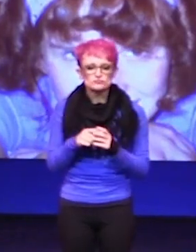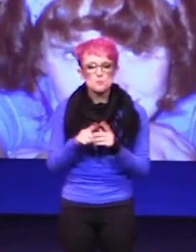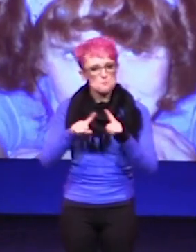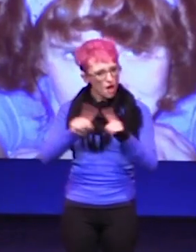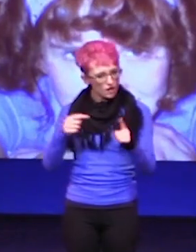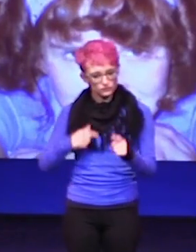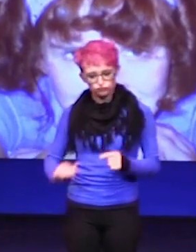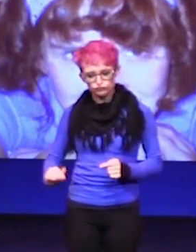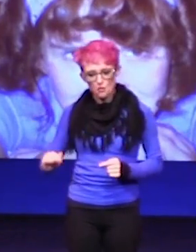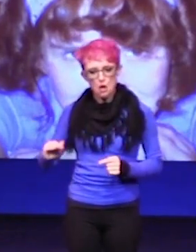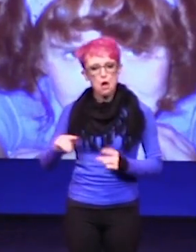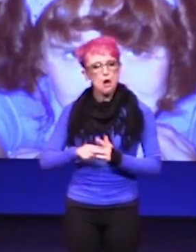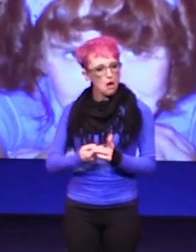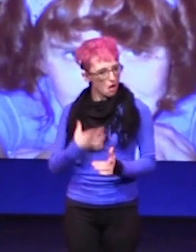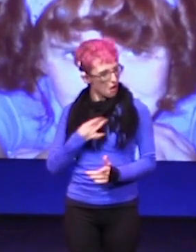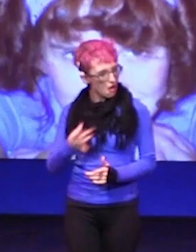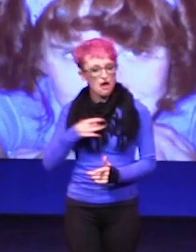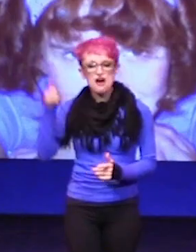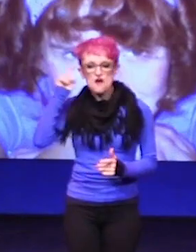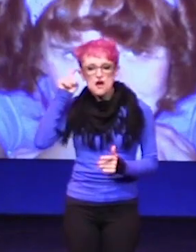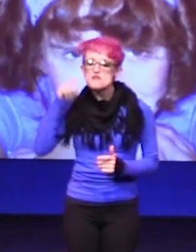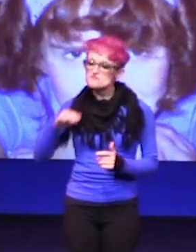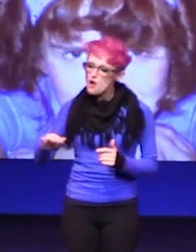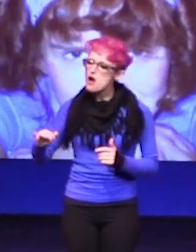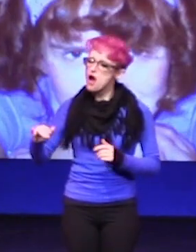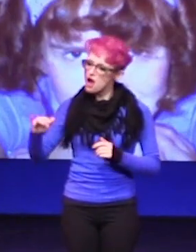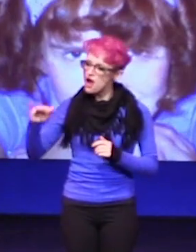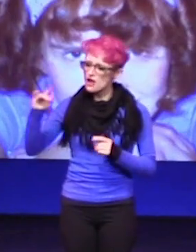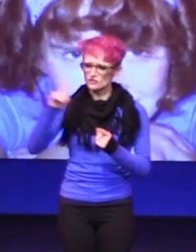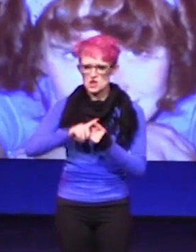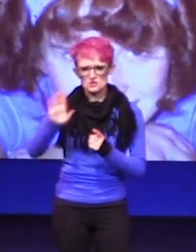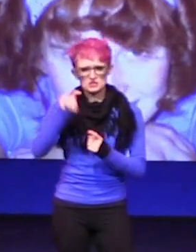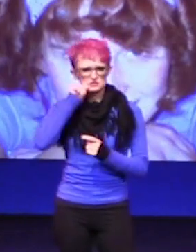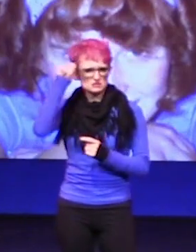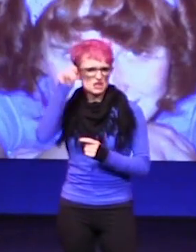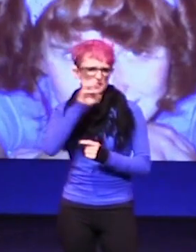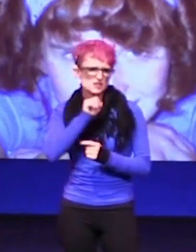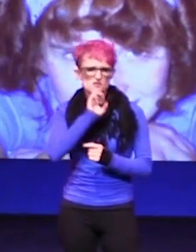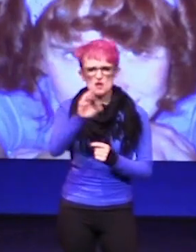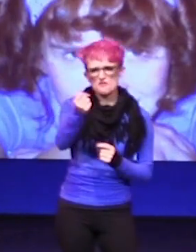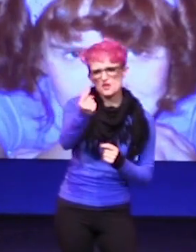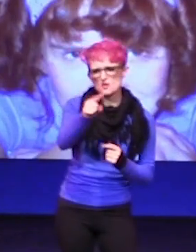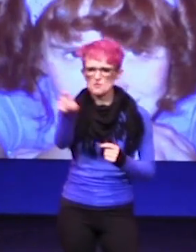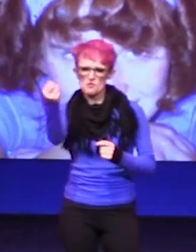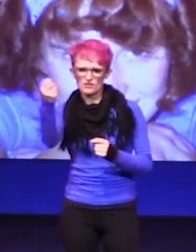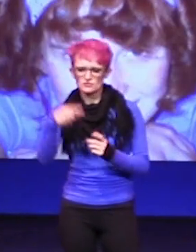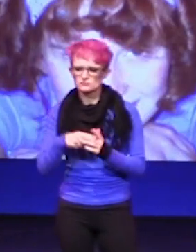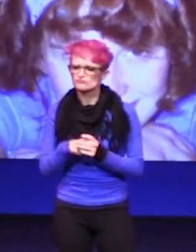the toilet or I would hide them around the house. And as I got older, I realized I liked hearing. So when I